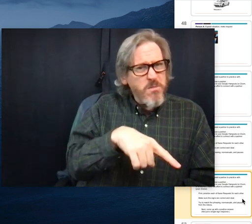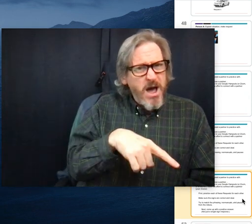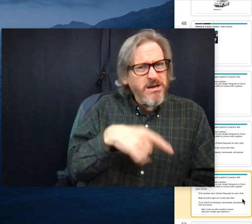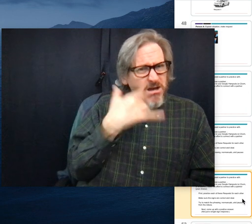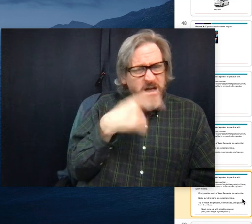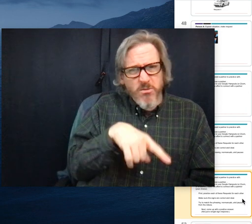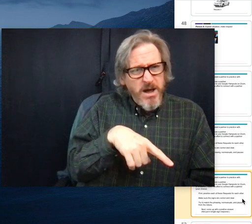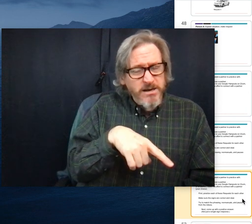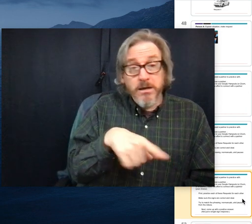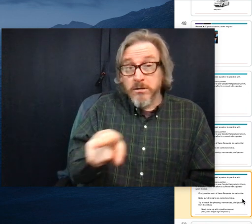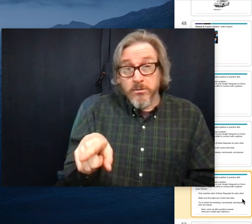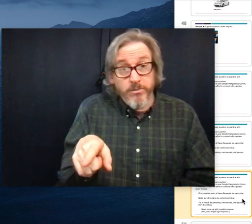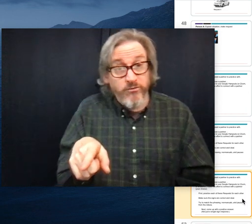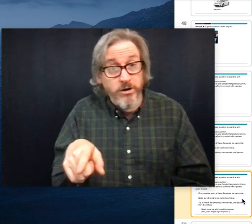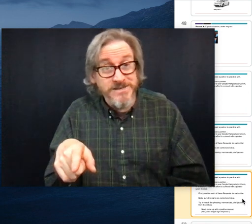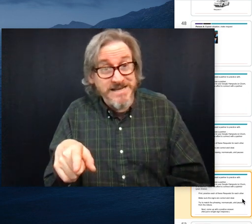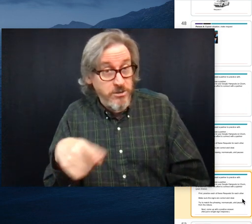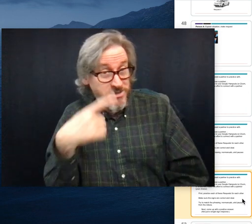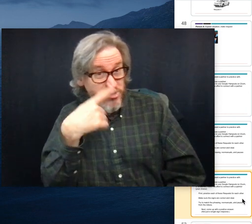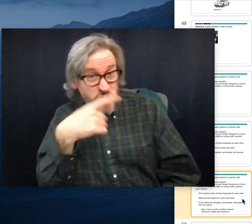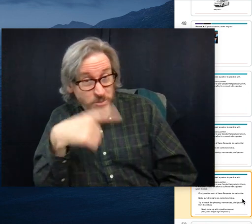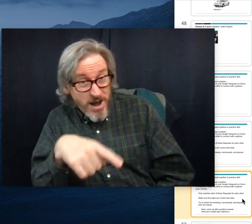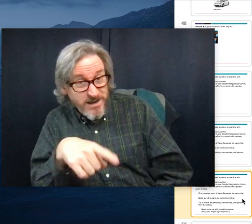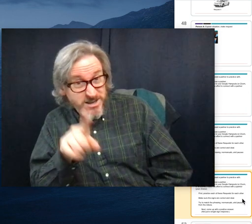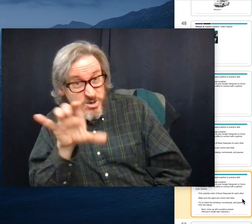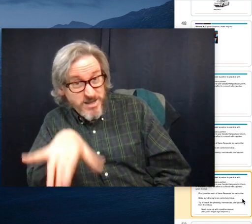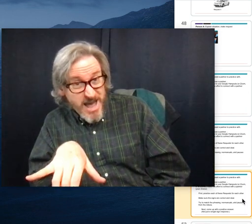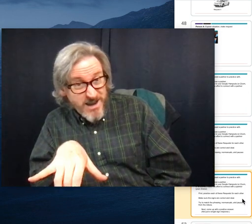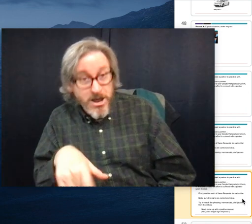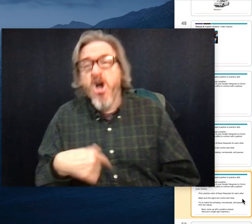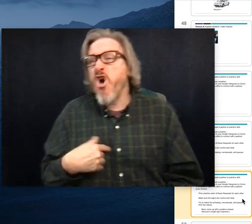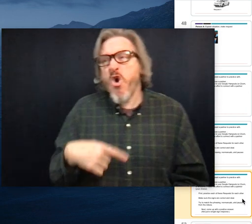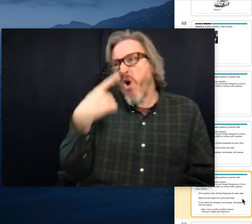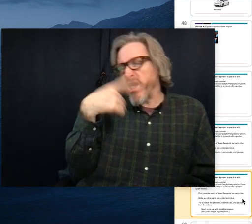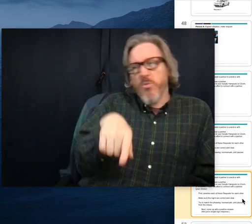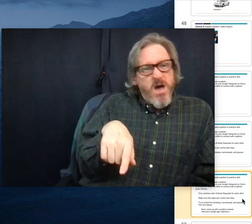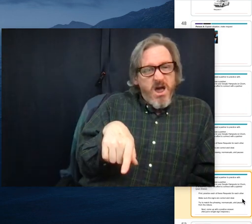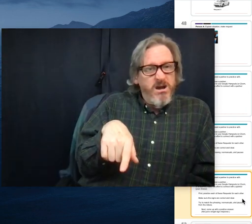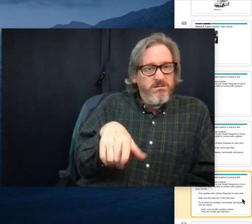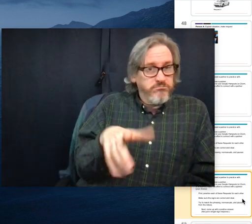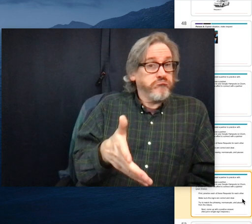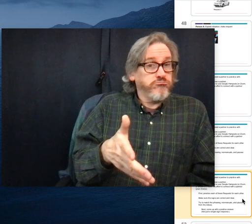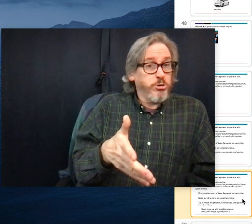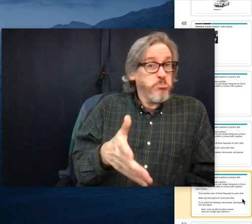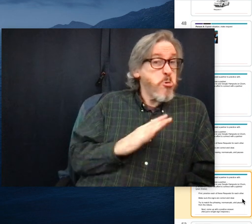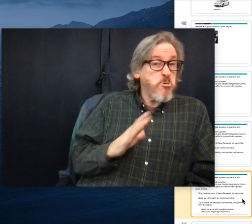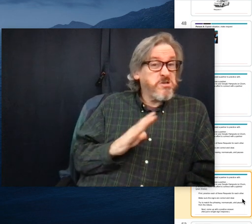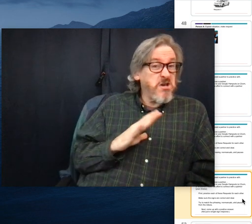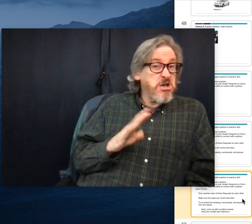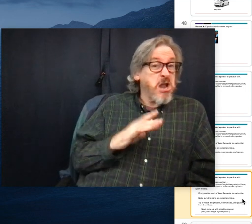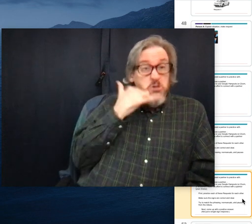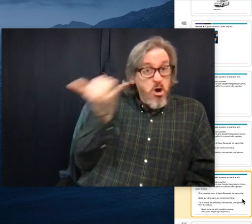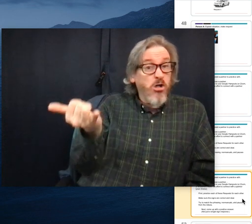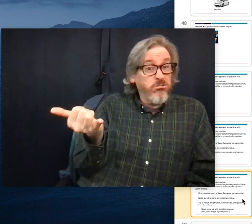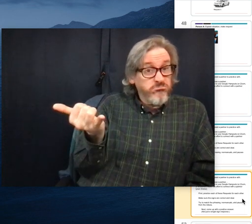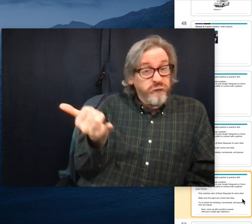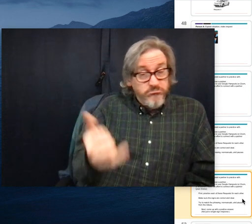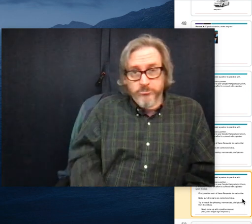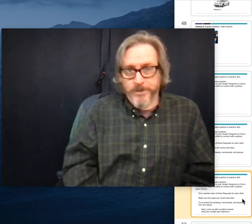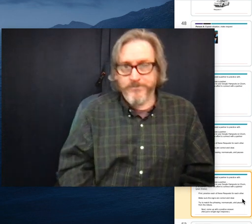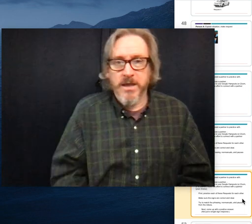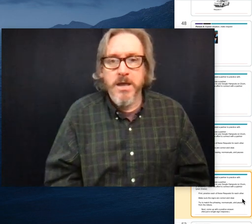Generally, if it's one sweep, it's the verb live. If it's tap, tap, it's address. Okay.